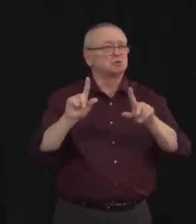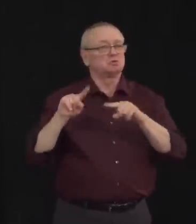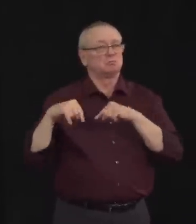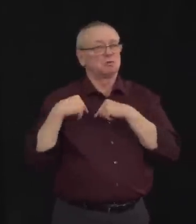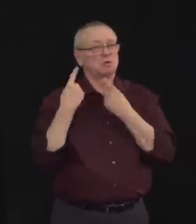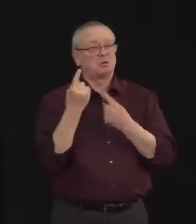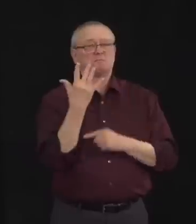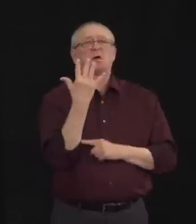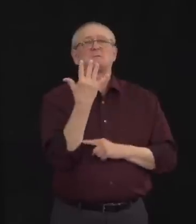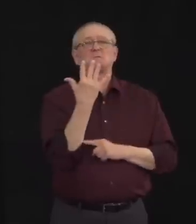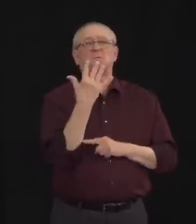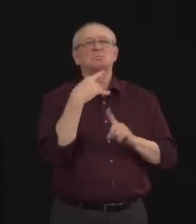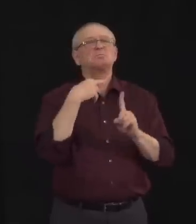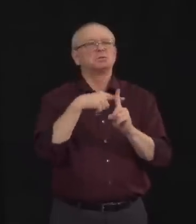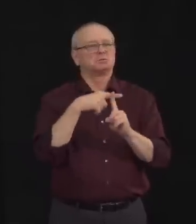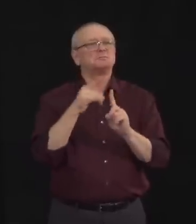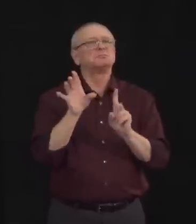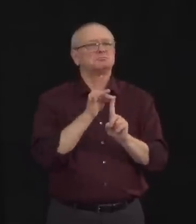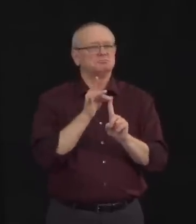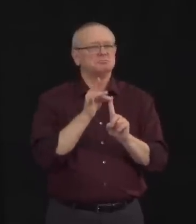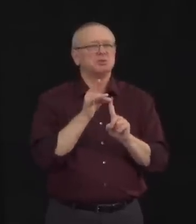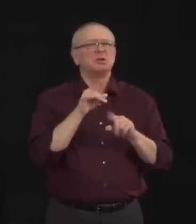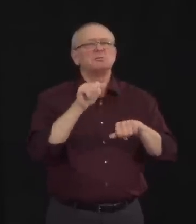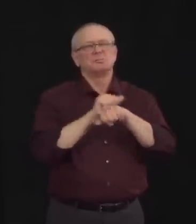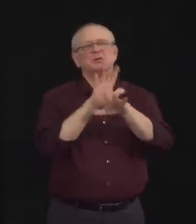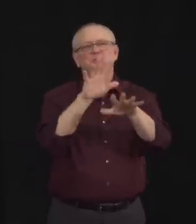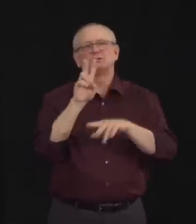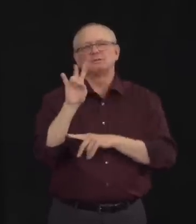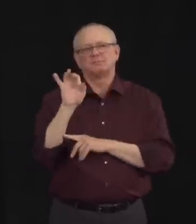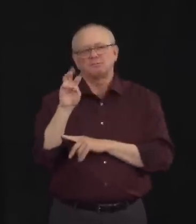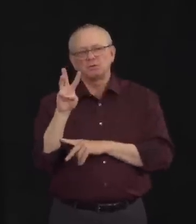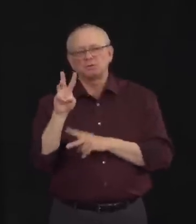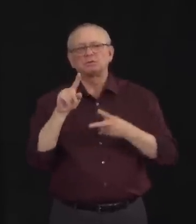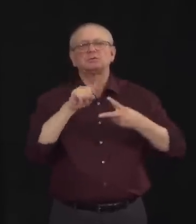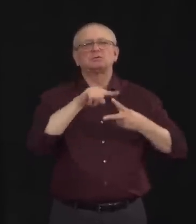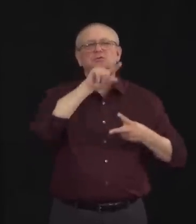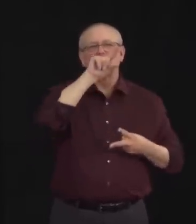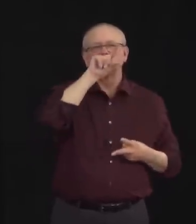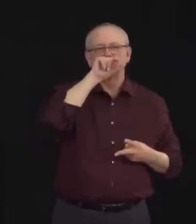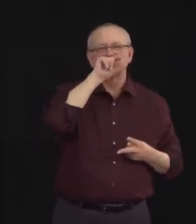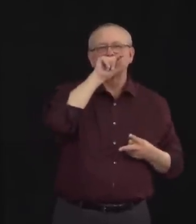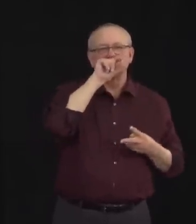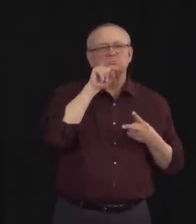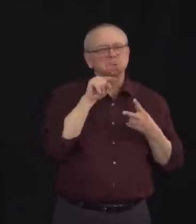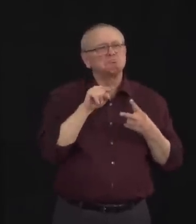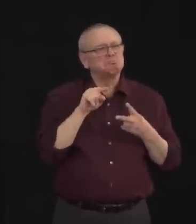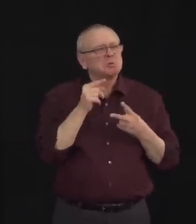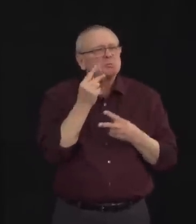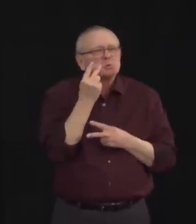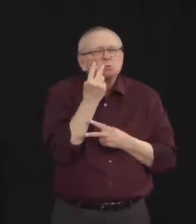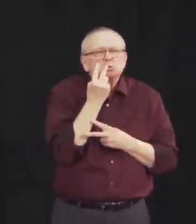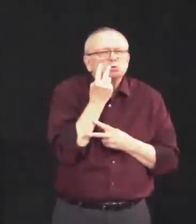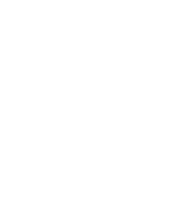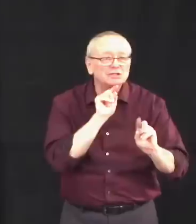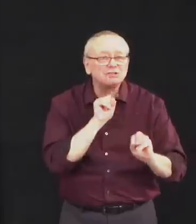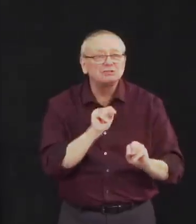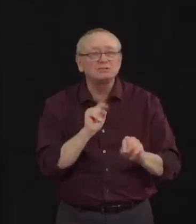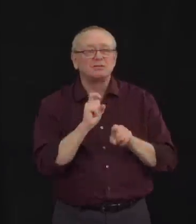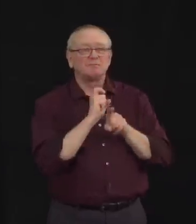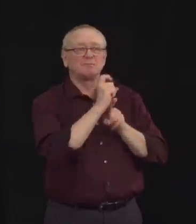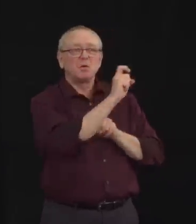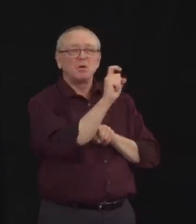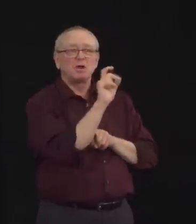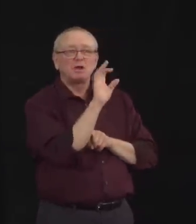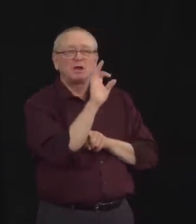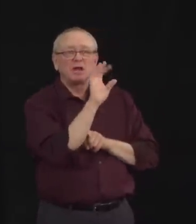been identified at Mountain View and 2 at Safina, and some of those cases may have been acquired outside the workplace.